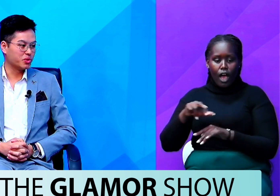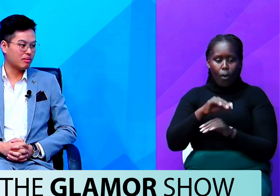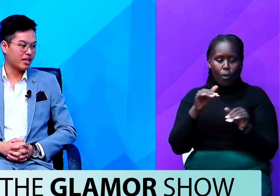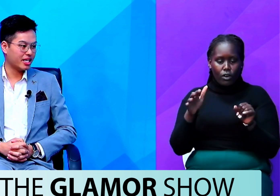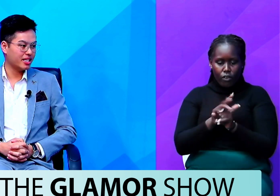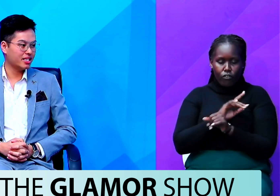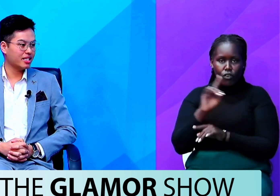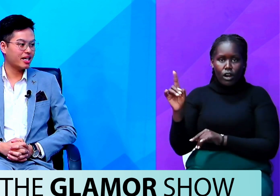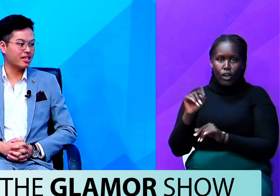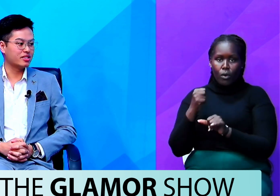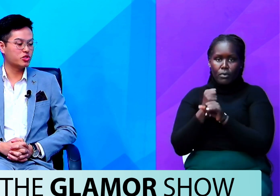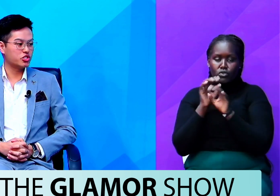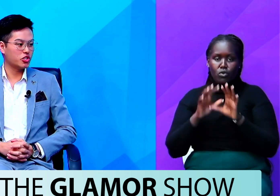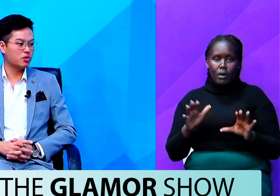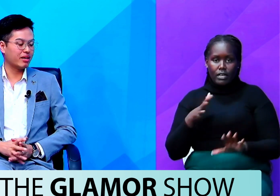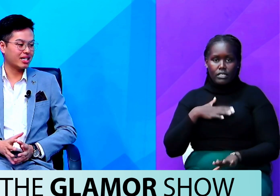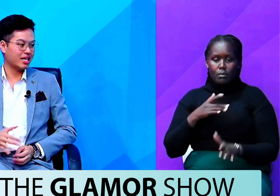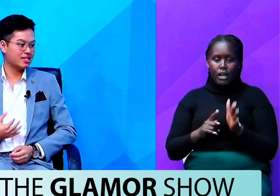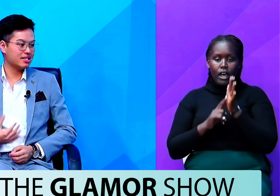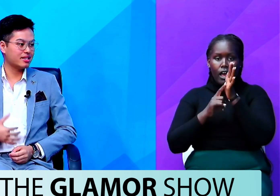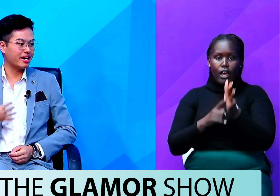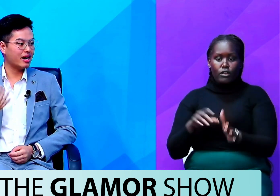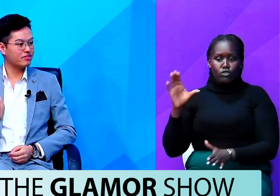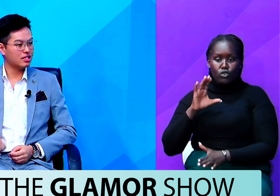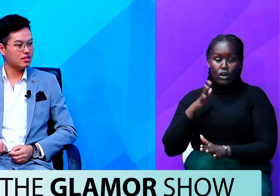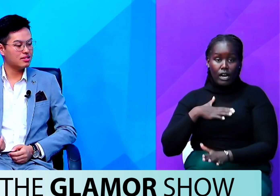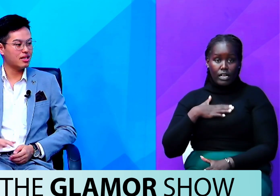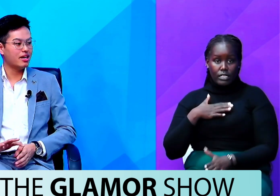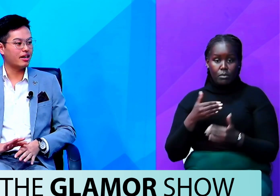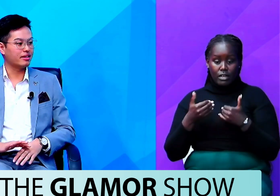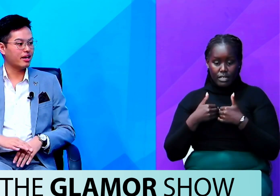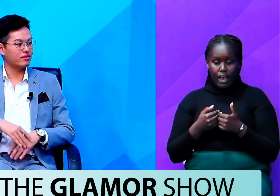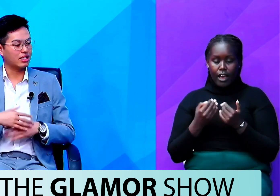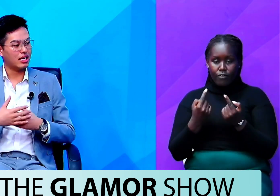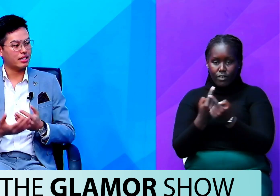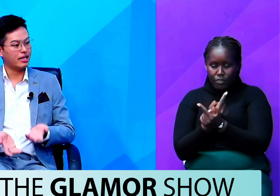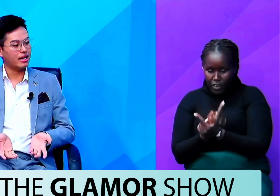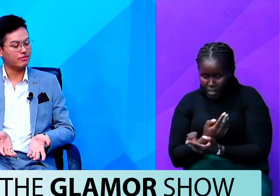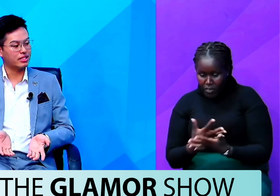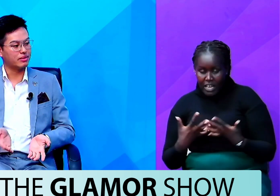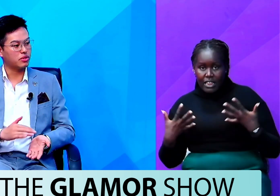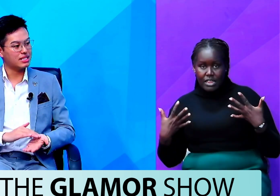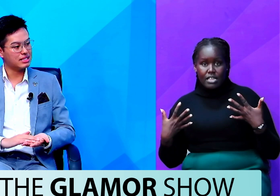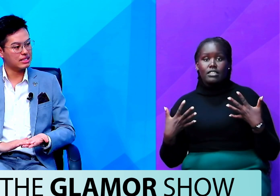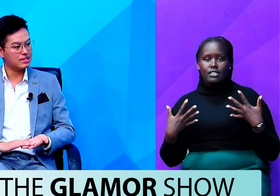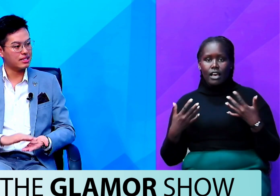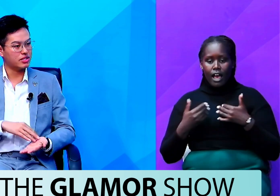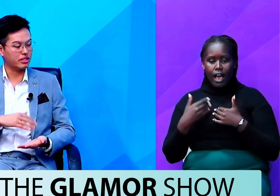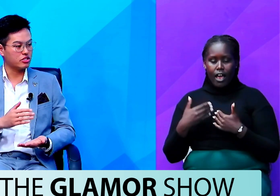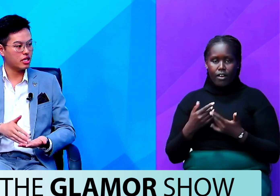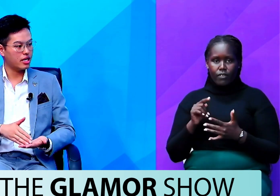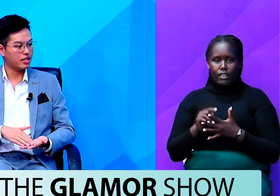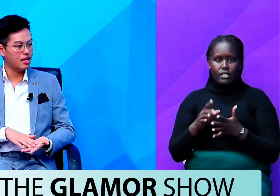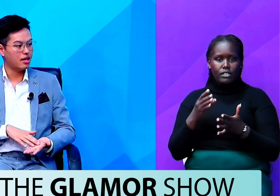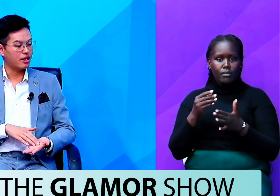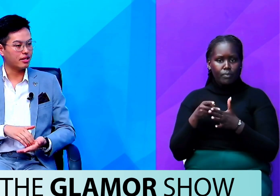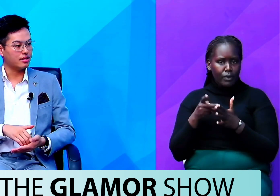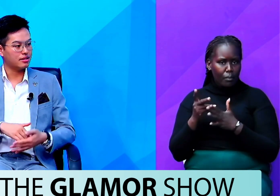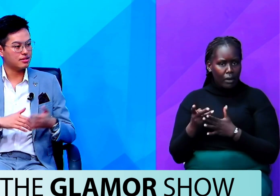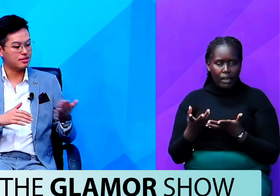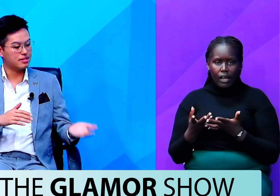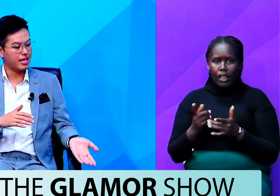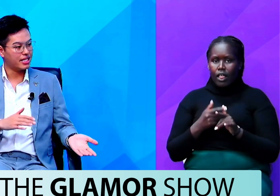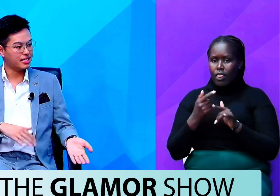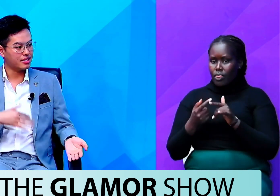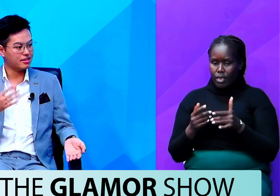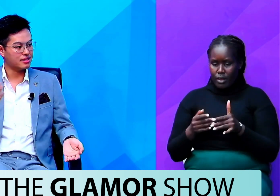to do my marketing and to show my clients that I have this, and then I have the prices, then you can check, and then